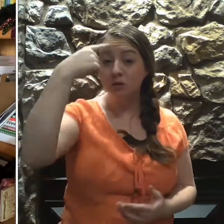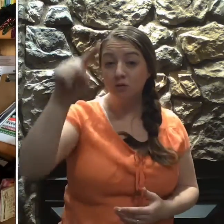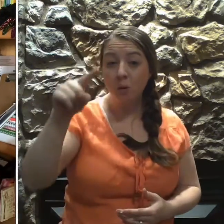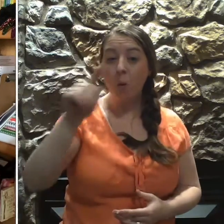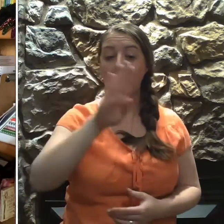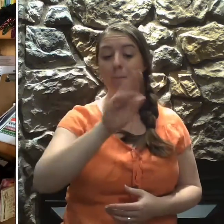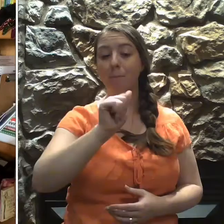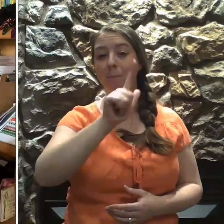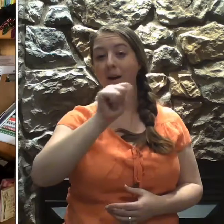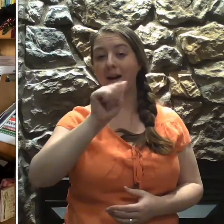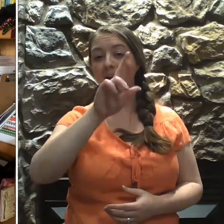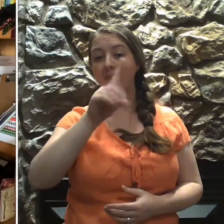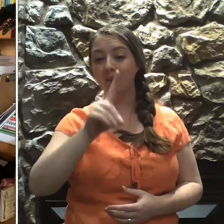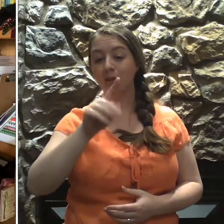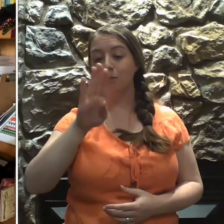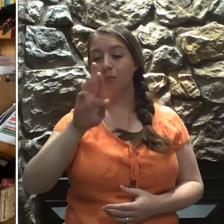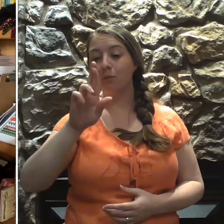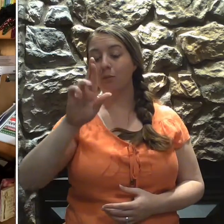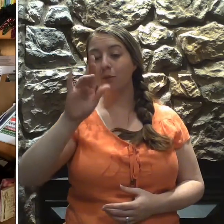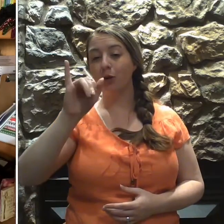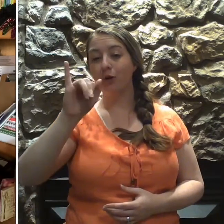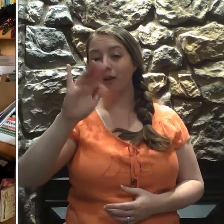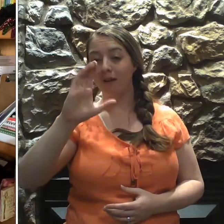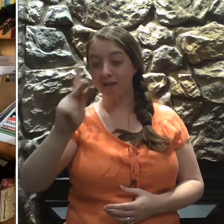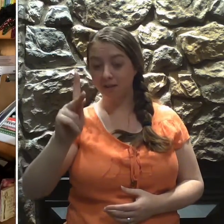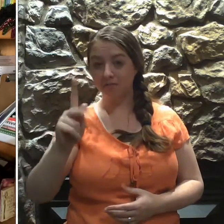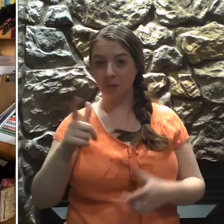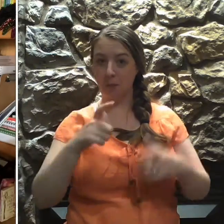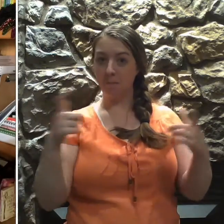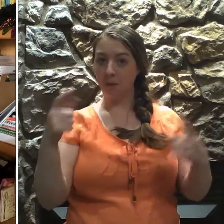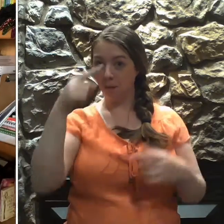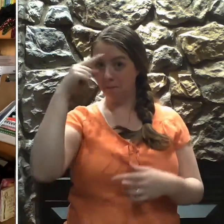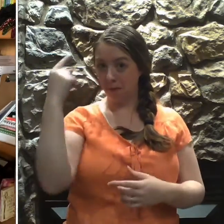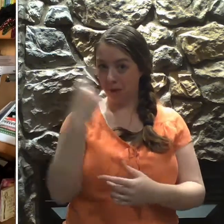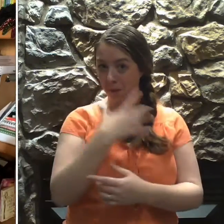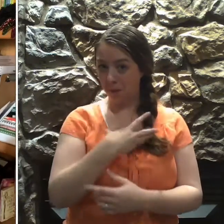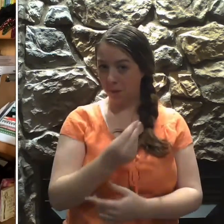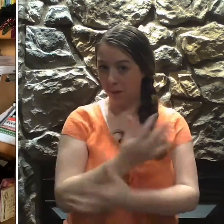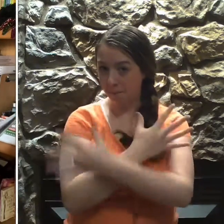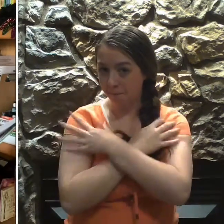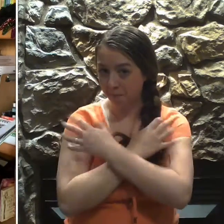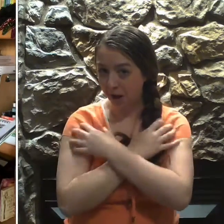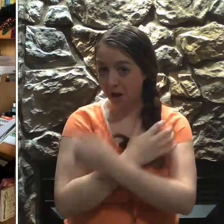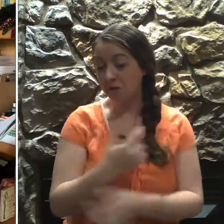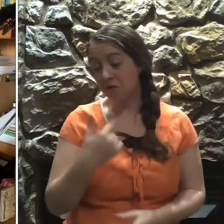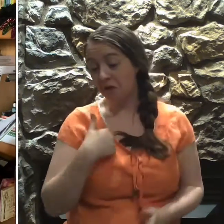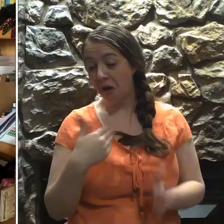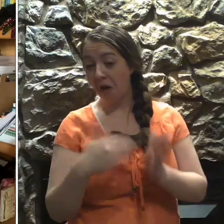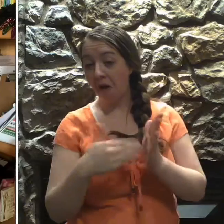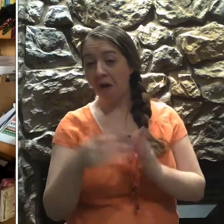the giant panda I've often found dancing on my porch.